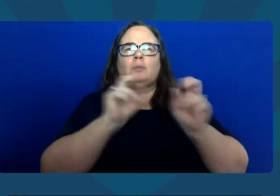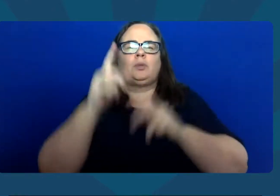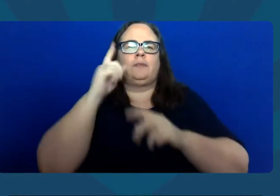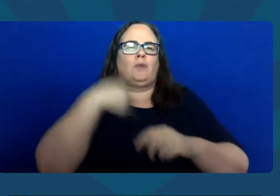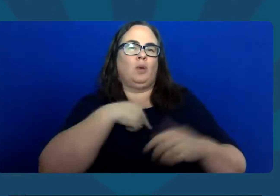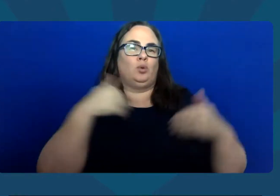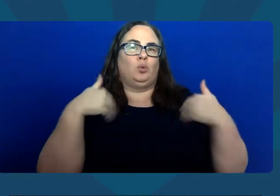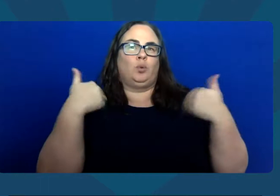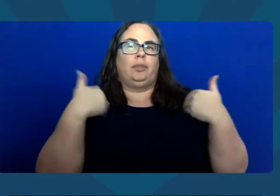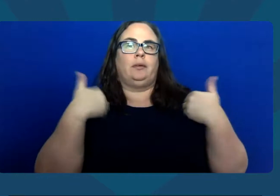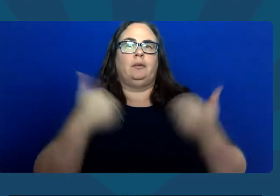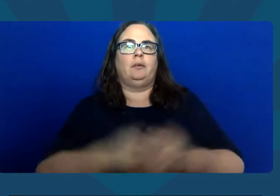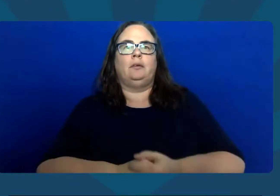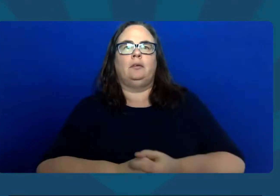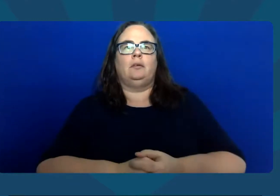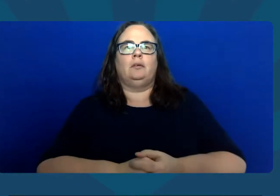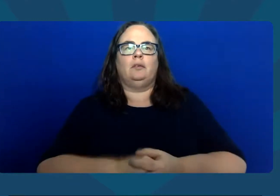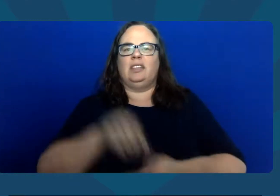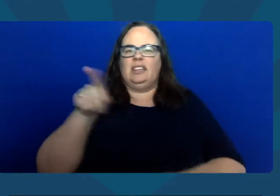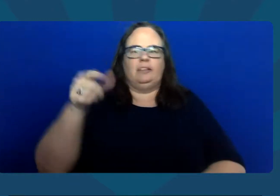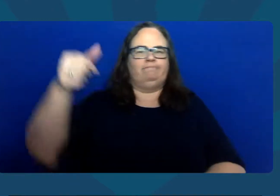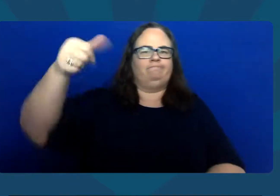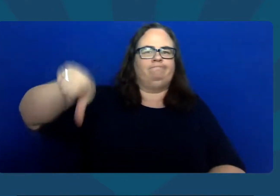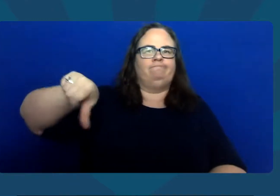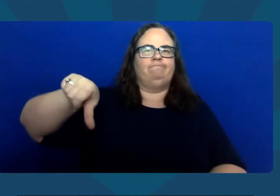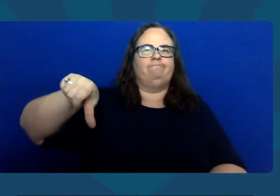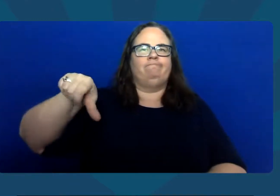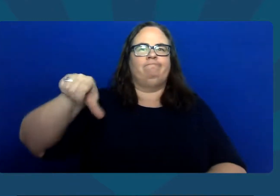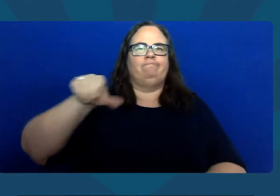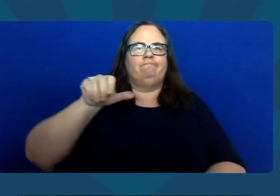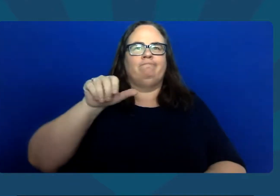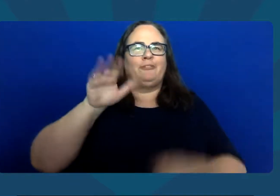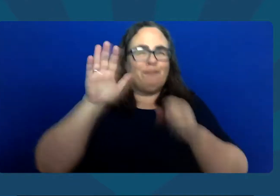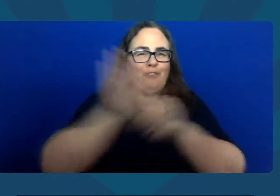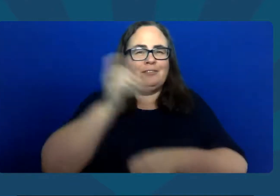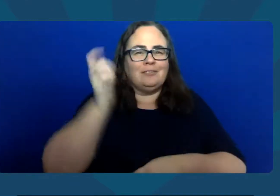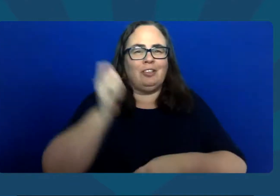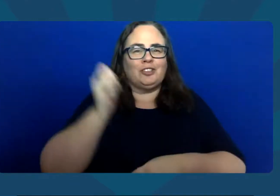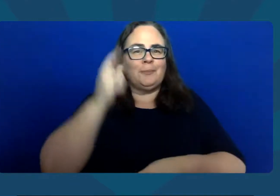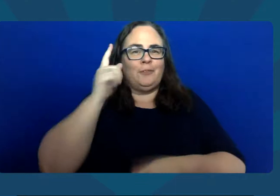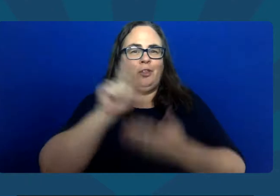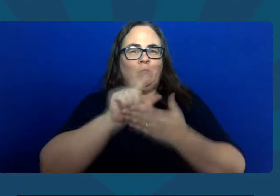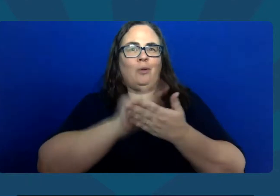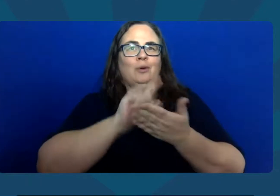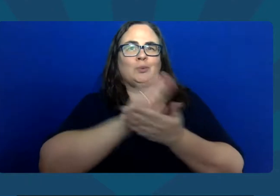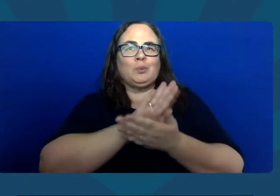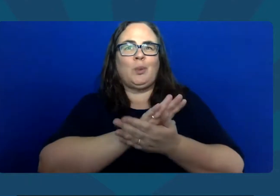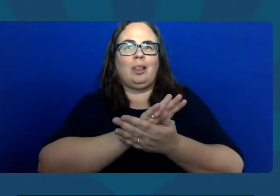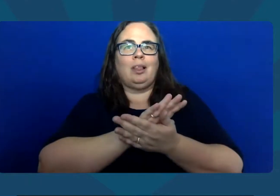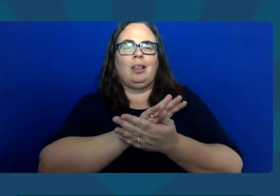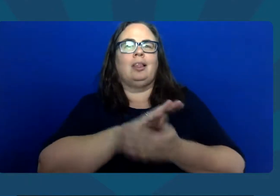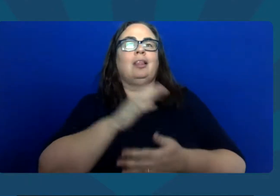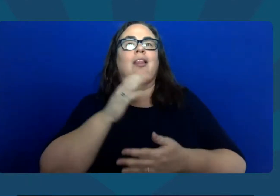better opportunities for our youth. He turned down a full-ride law